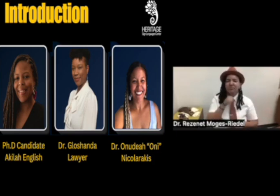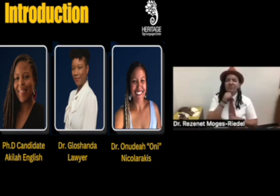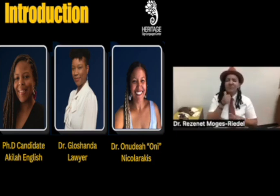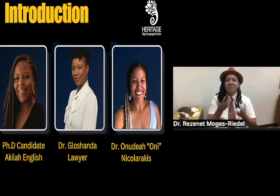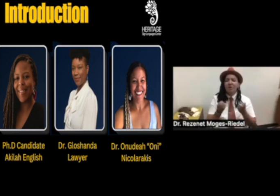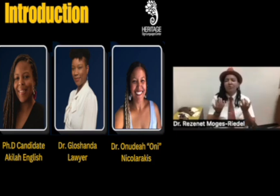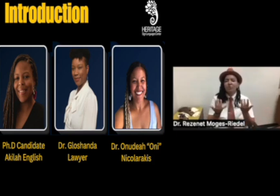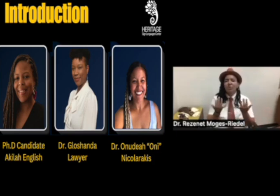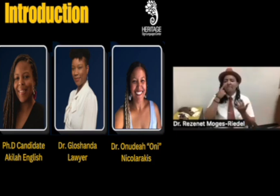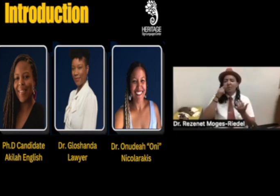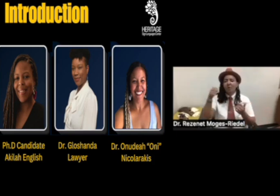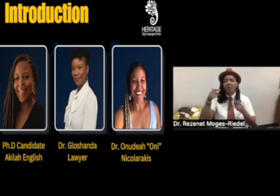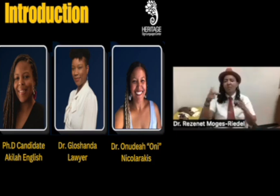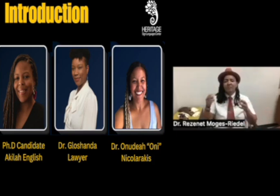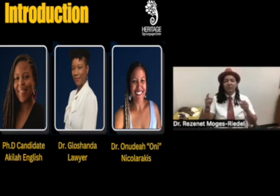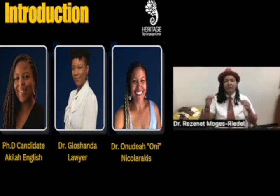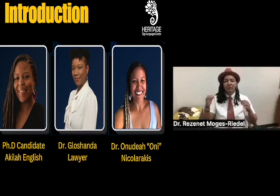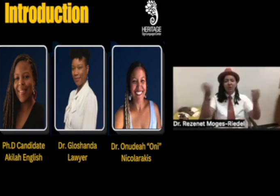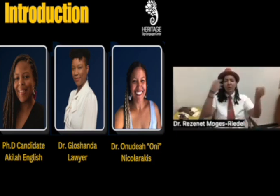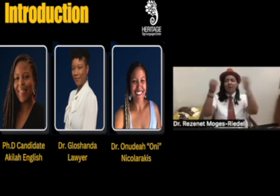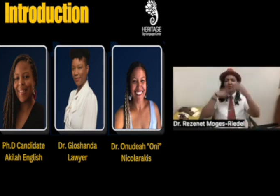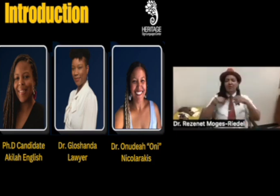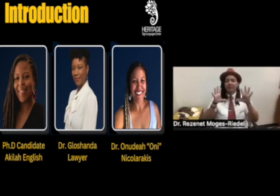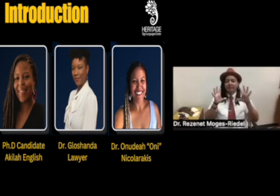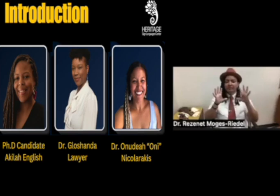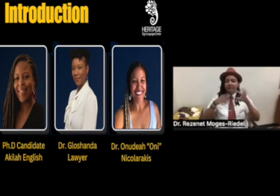the ambition to dive into this specific topic.